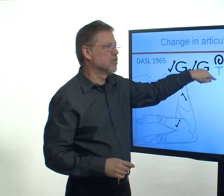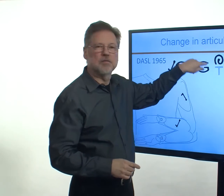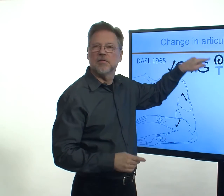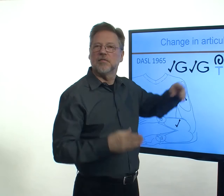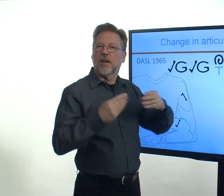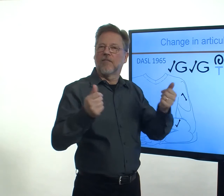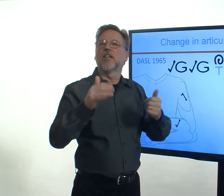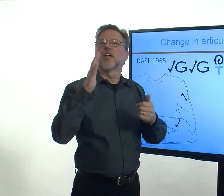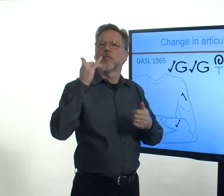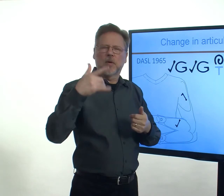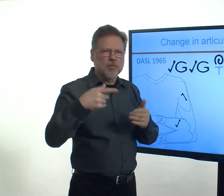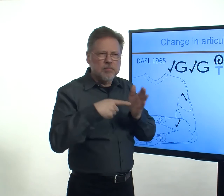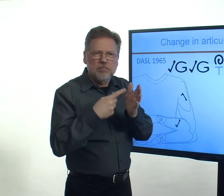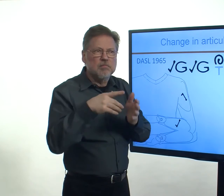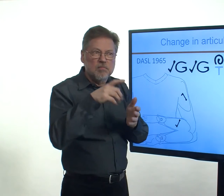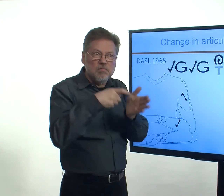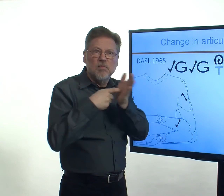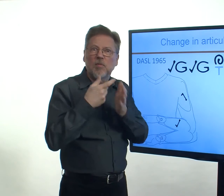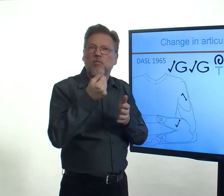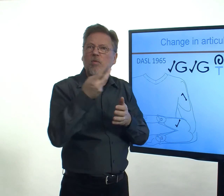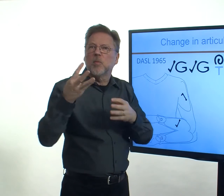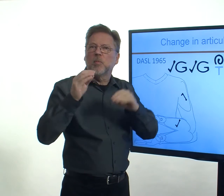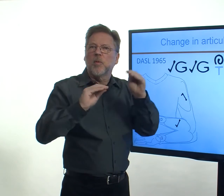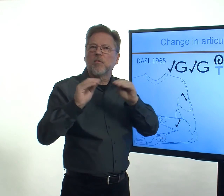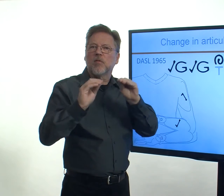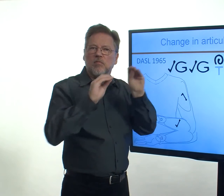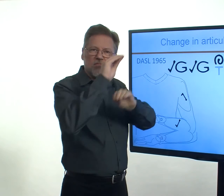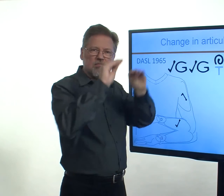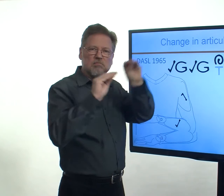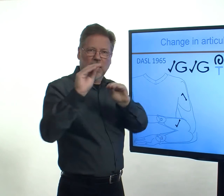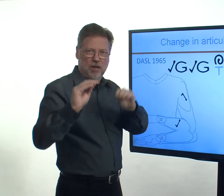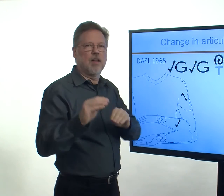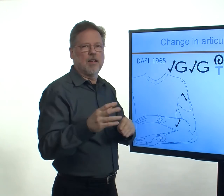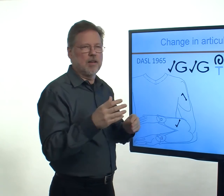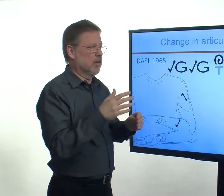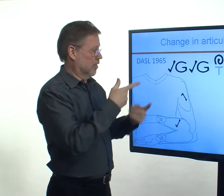This symbol combination resolves concerns about how to coordinate multiple movements.